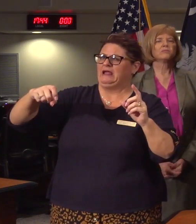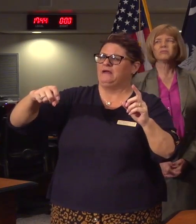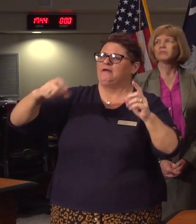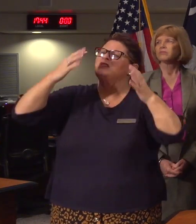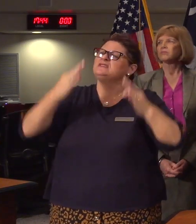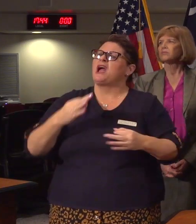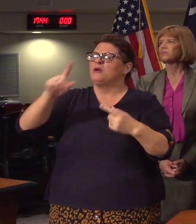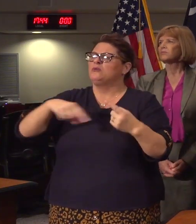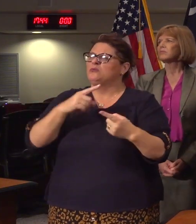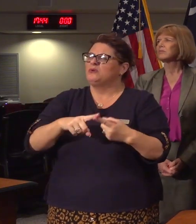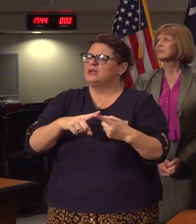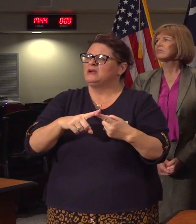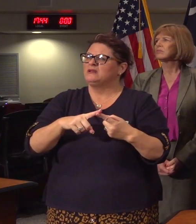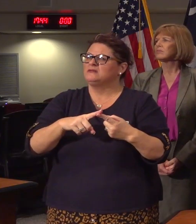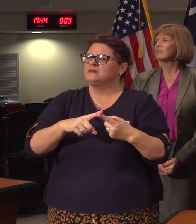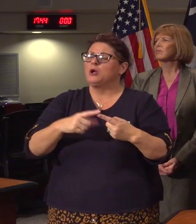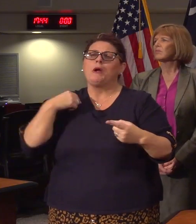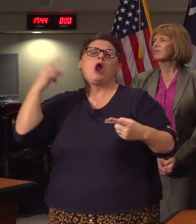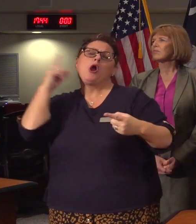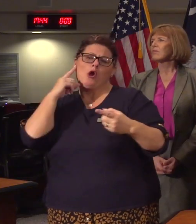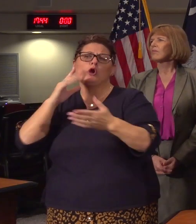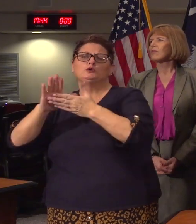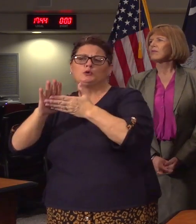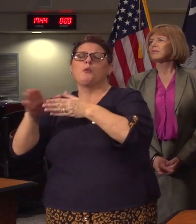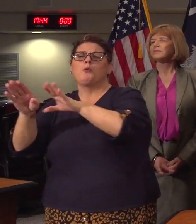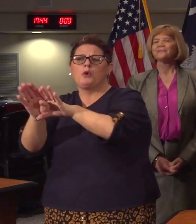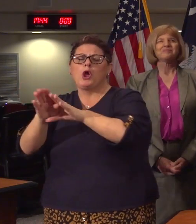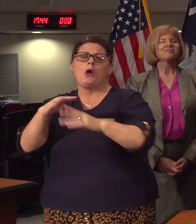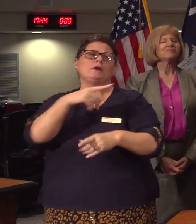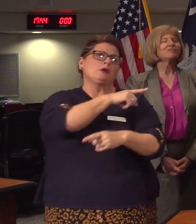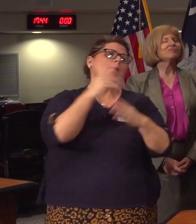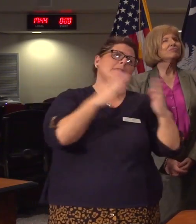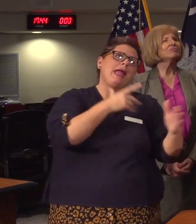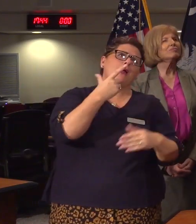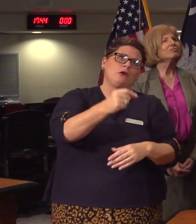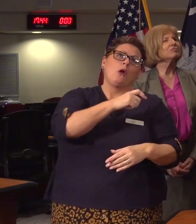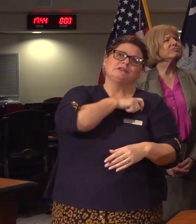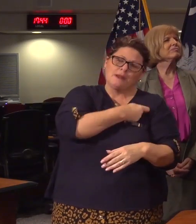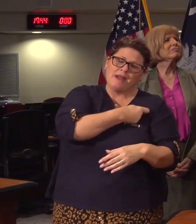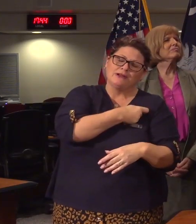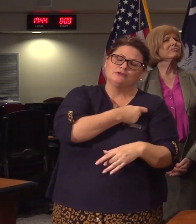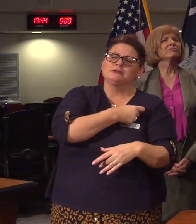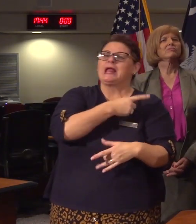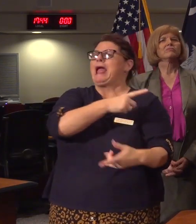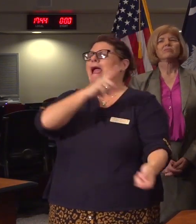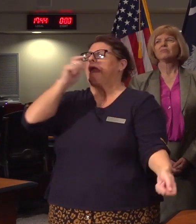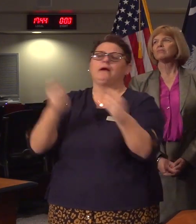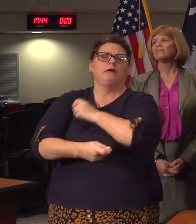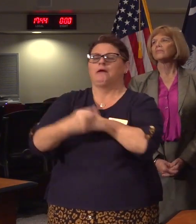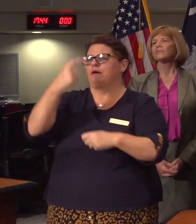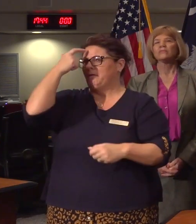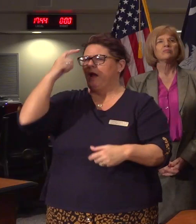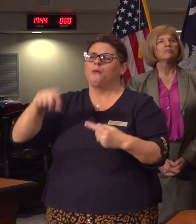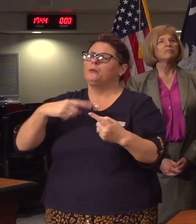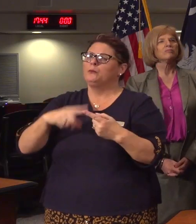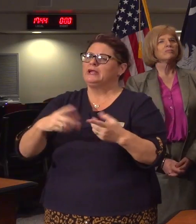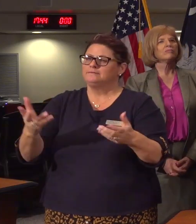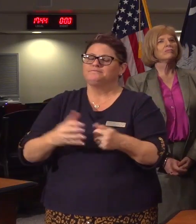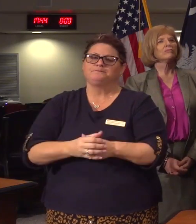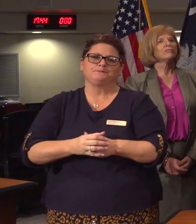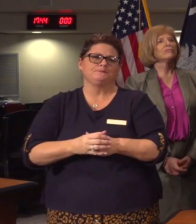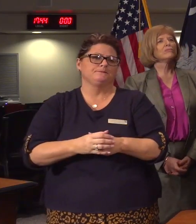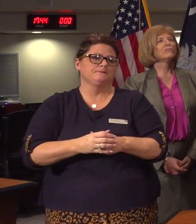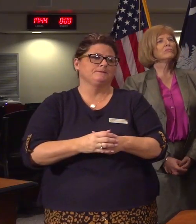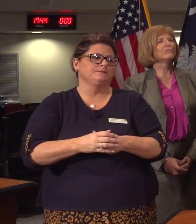we heard schools wouldn't need to close. You were planning to go to the St. Patrick's Day celebration. When did you decide more was needed than one? We